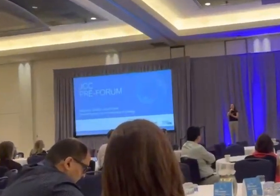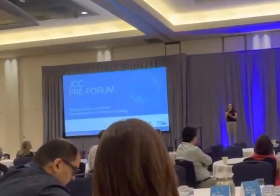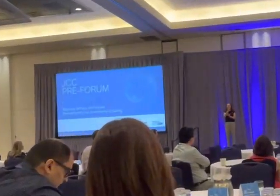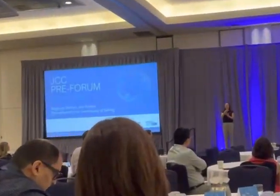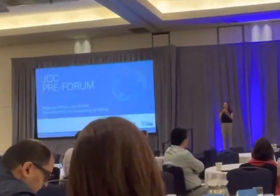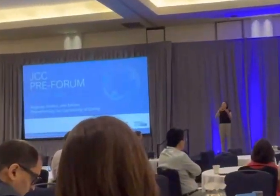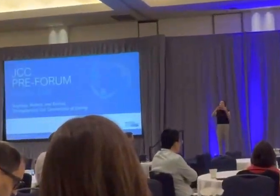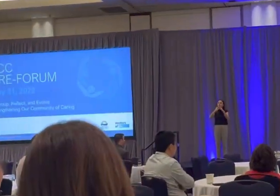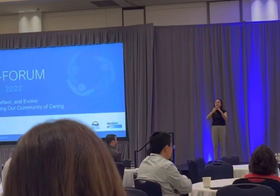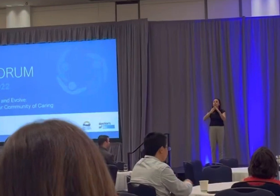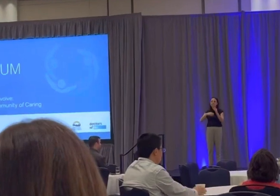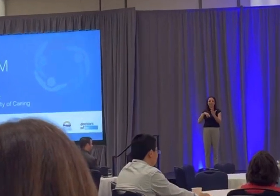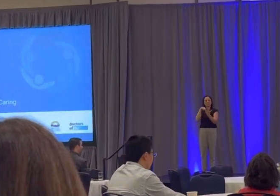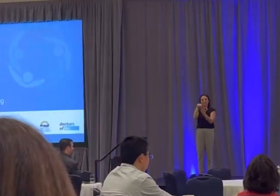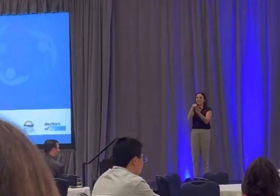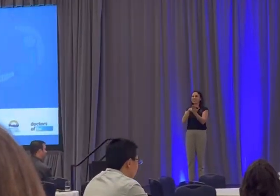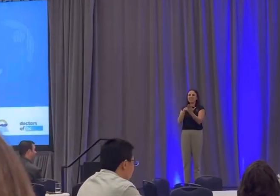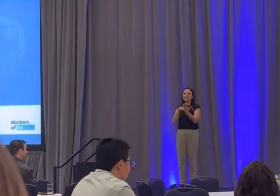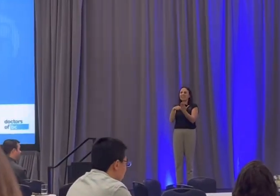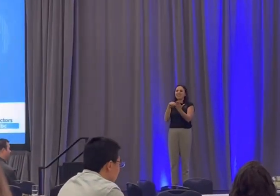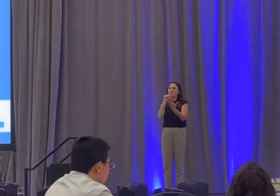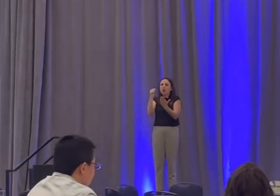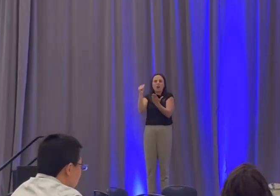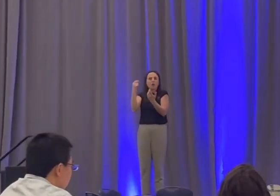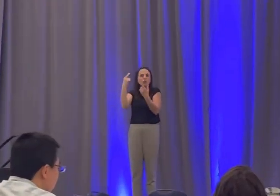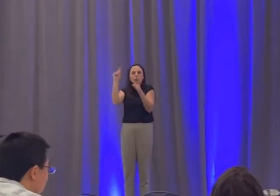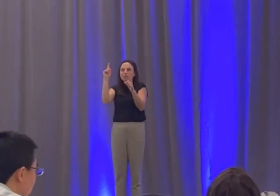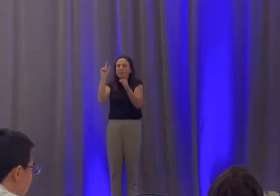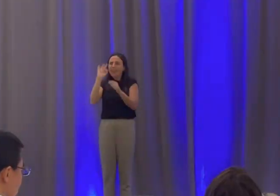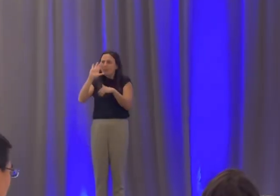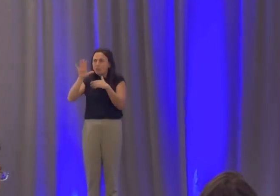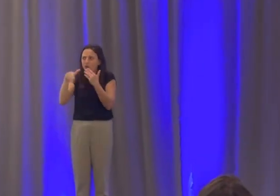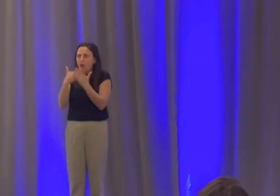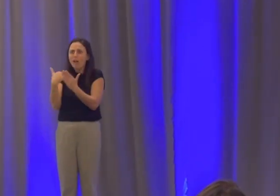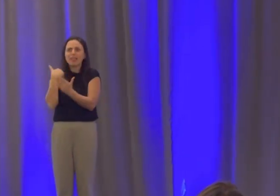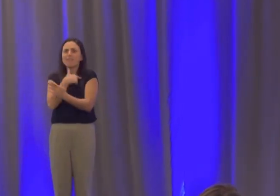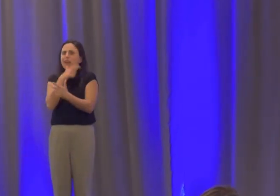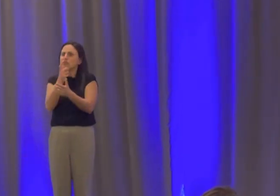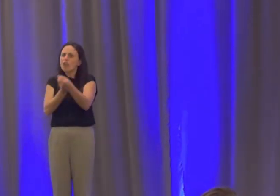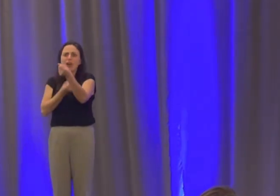community, it's not going to work if all of us aren't on board.